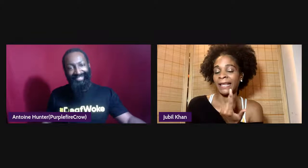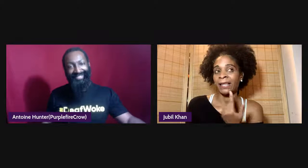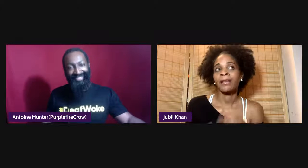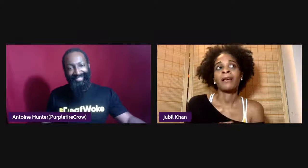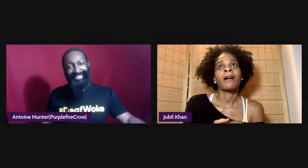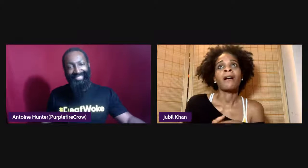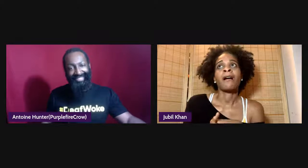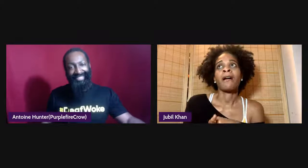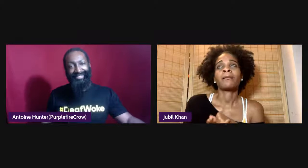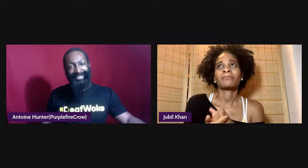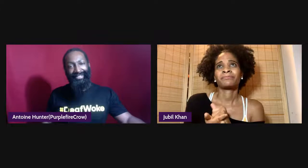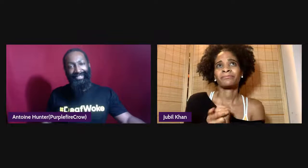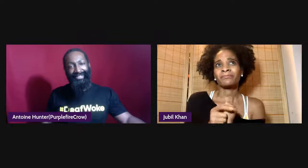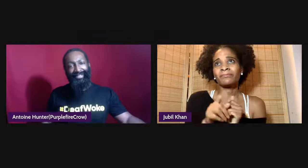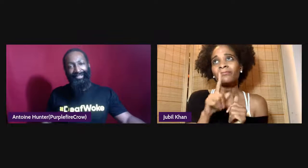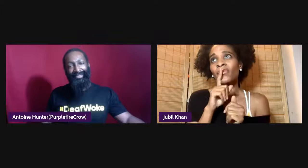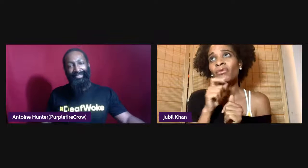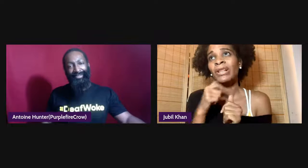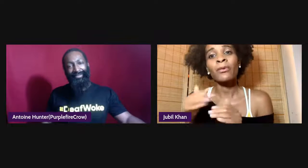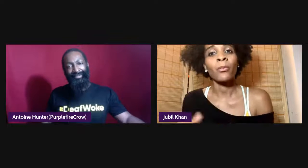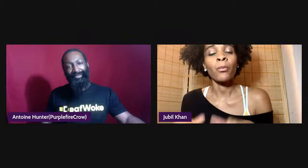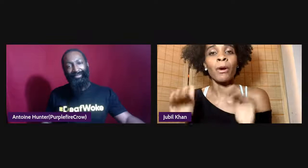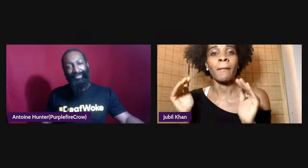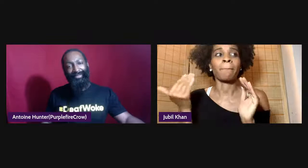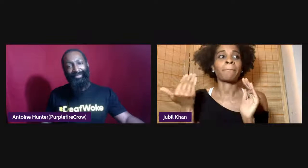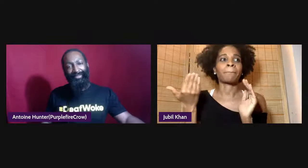mom. So it was just the three of us.